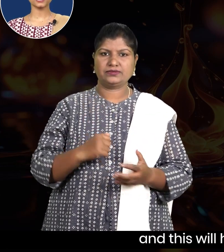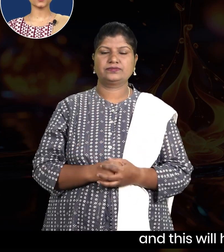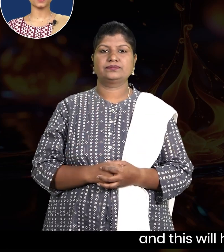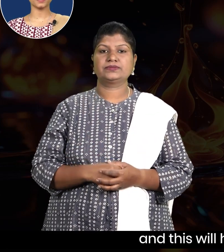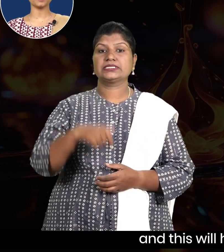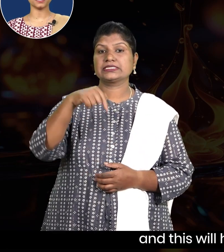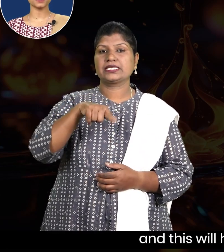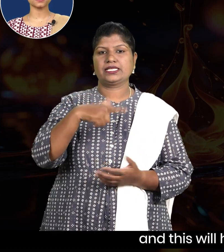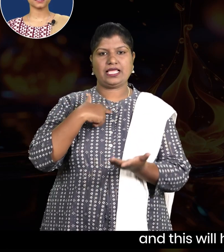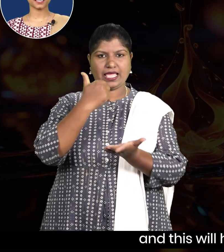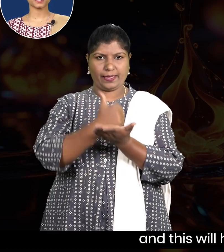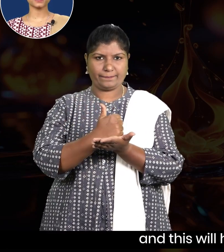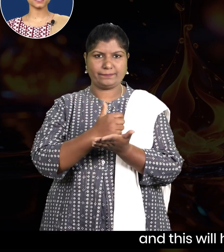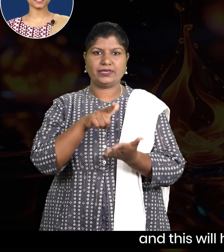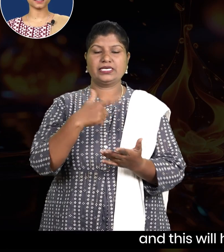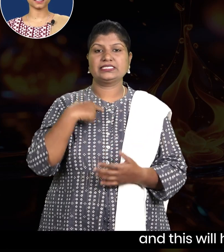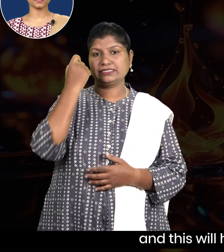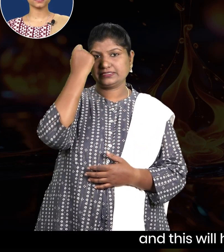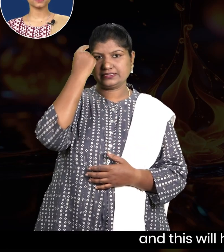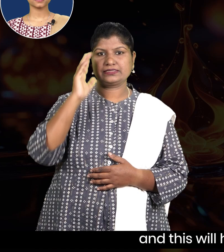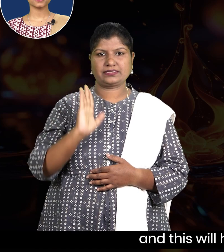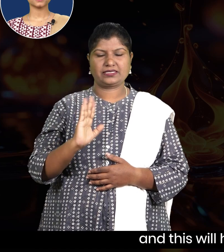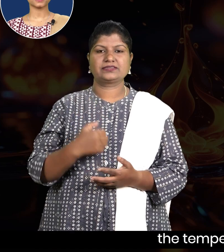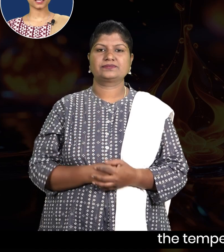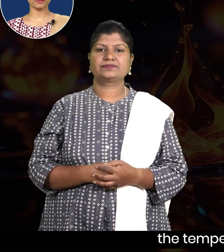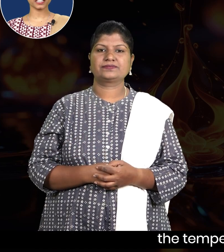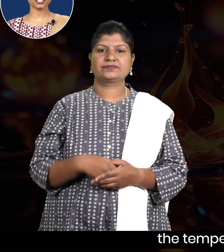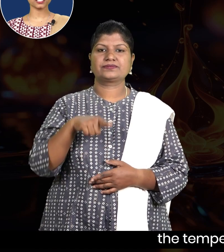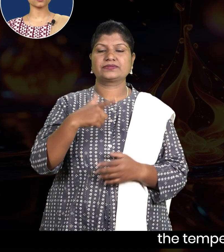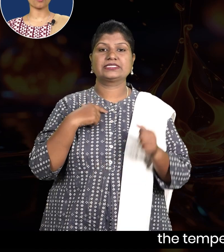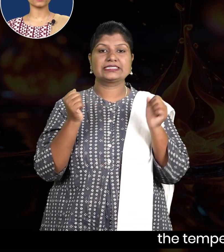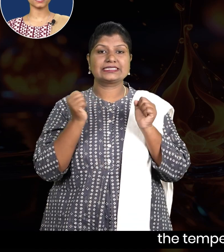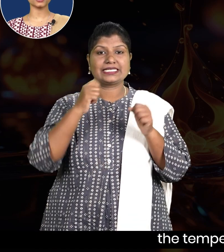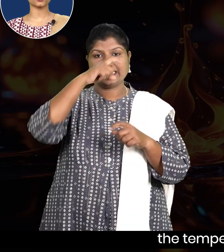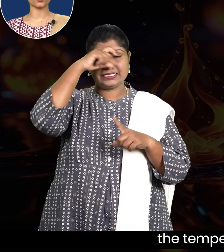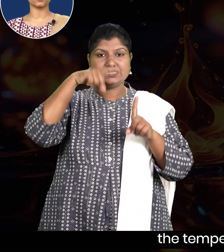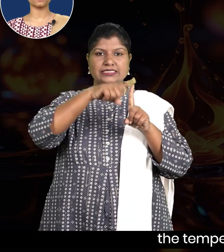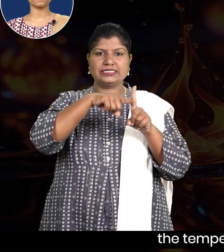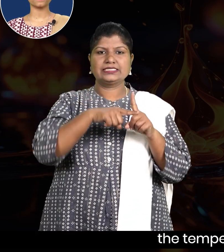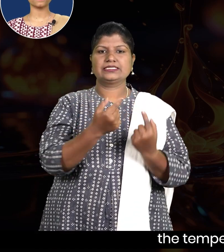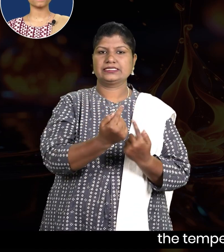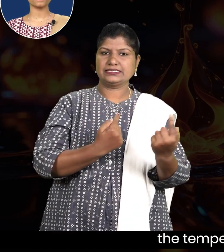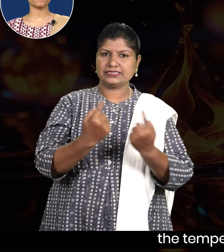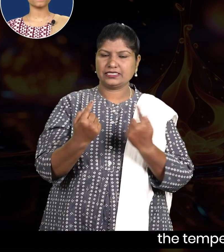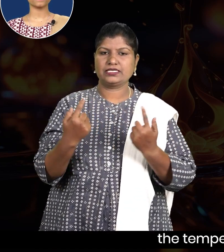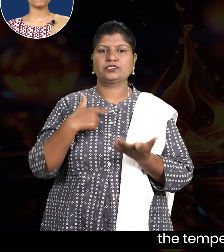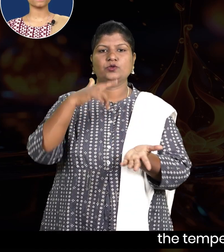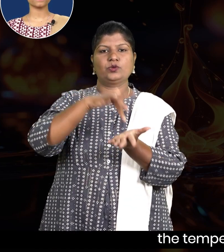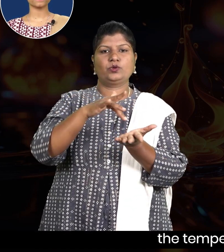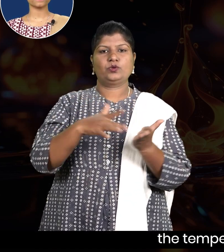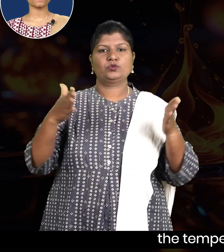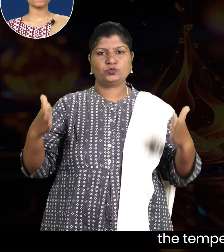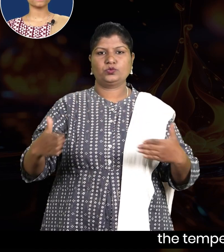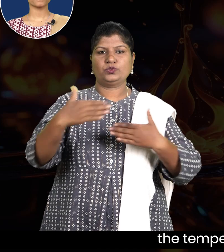and this will help us in understanding the temperatures of each zone.